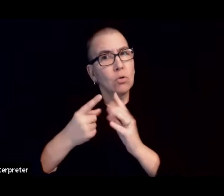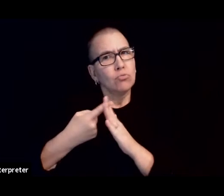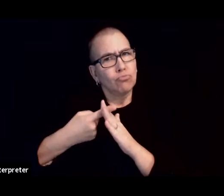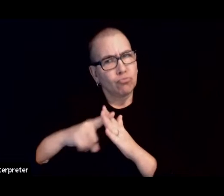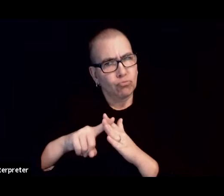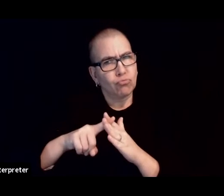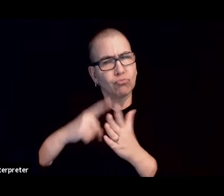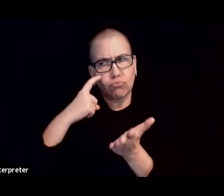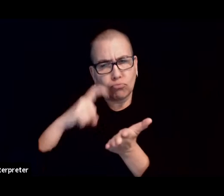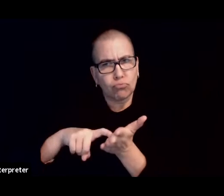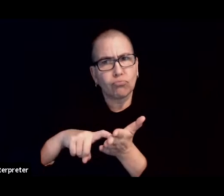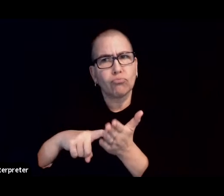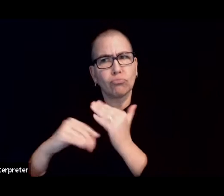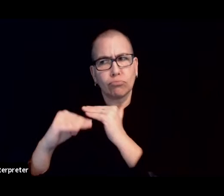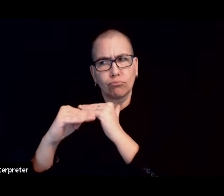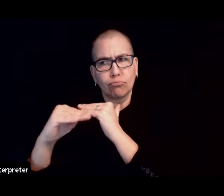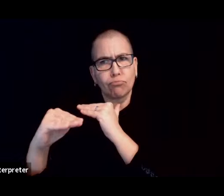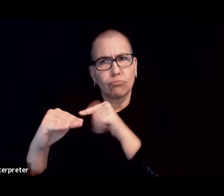below 3,000.